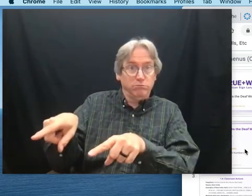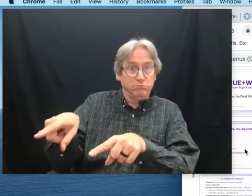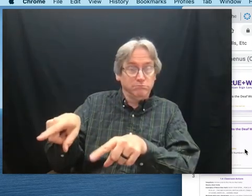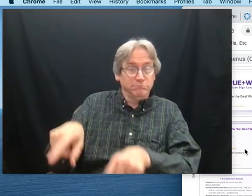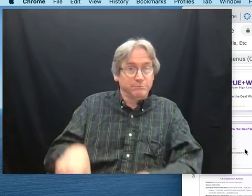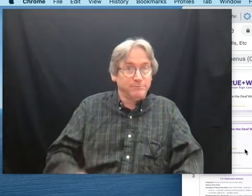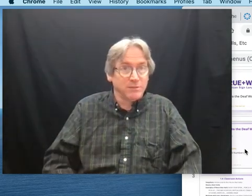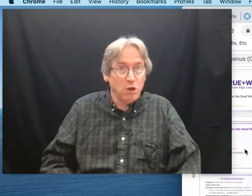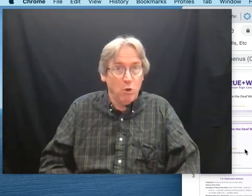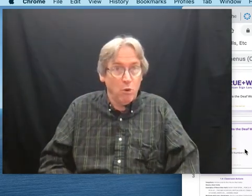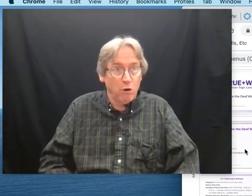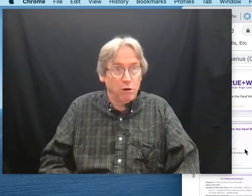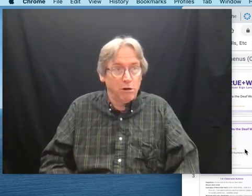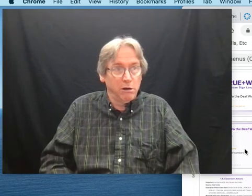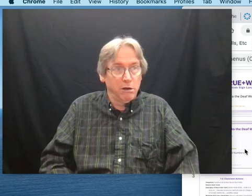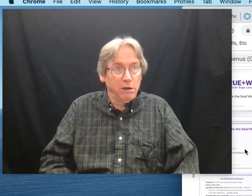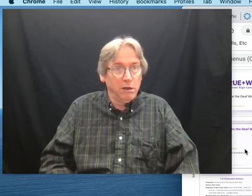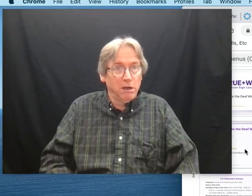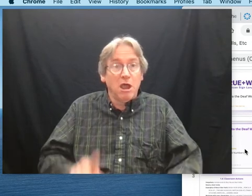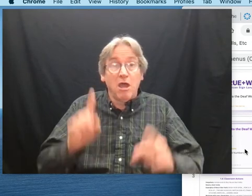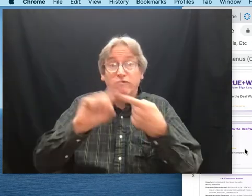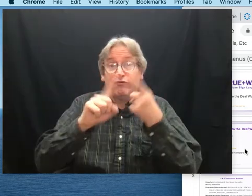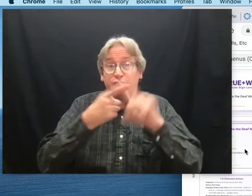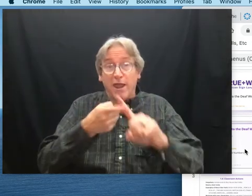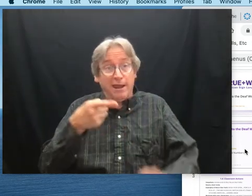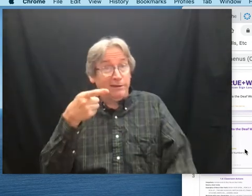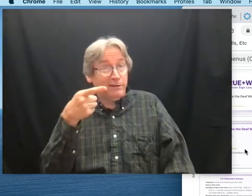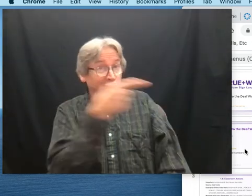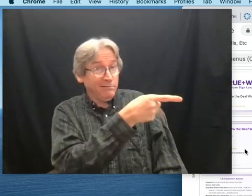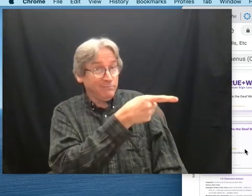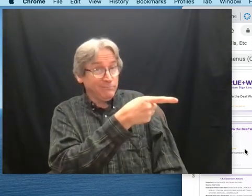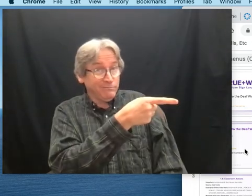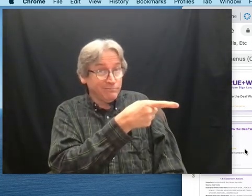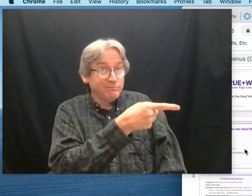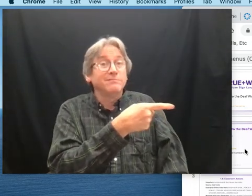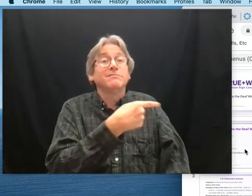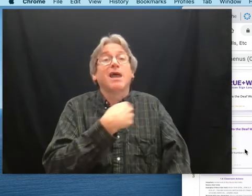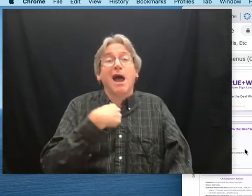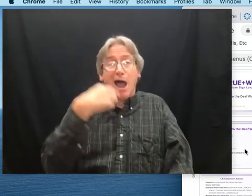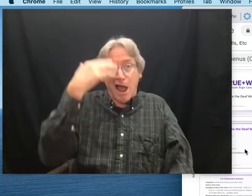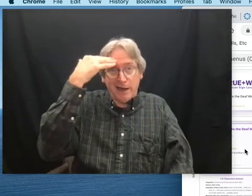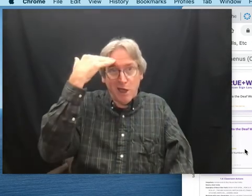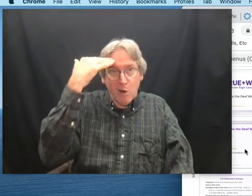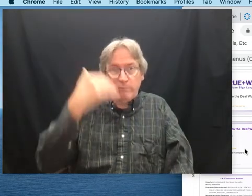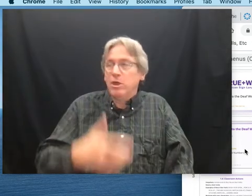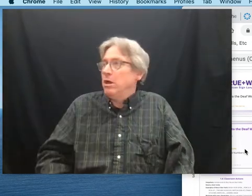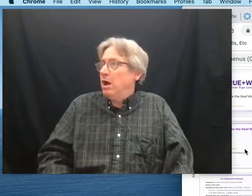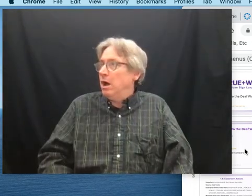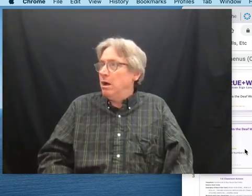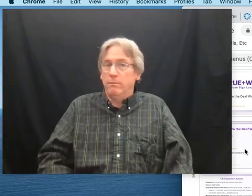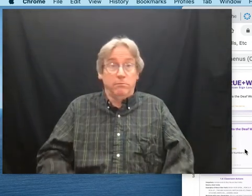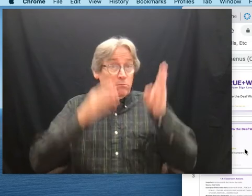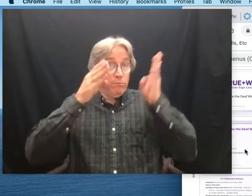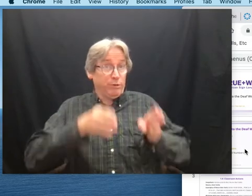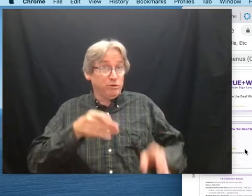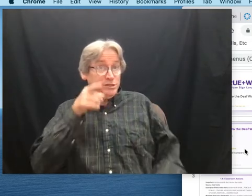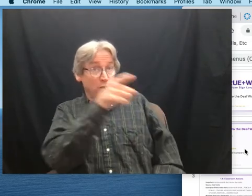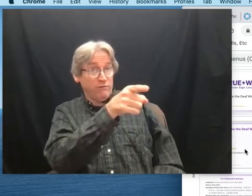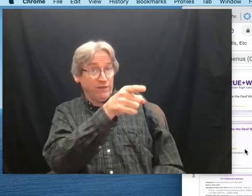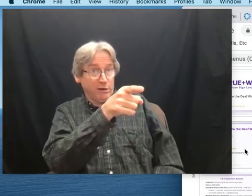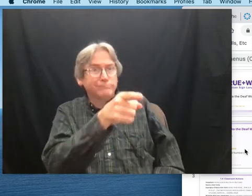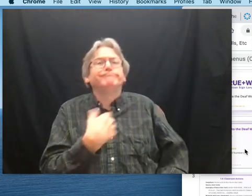go or friend i know um